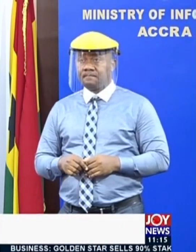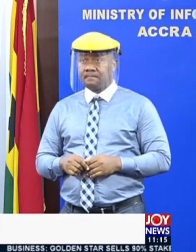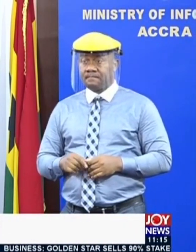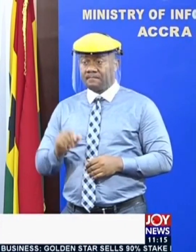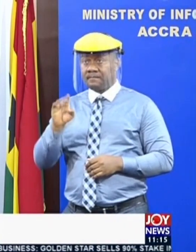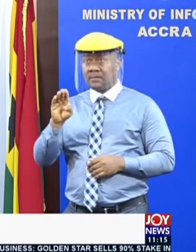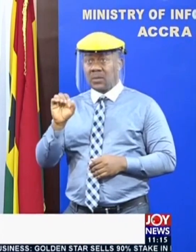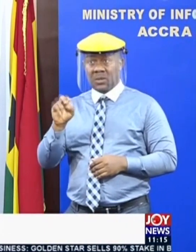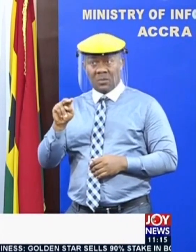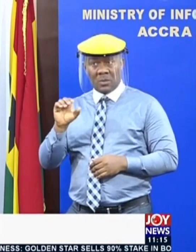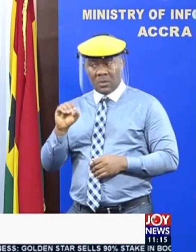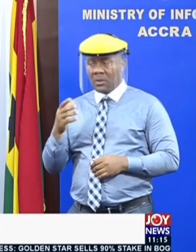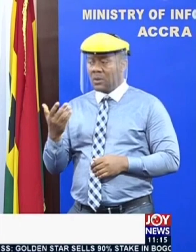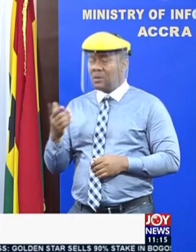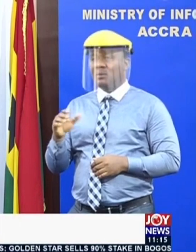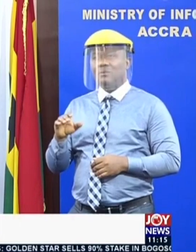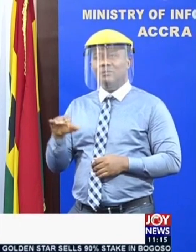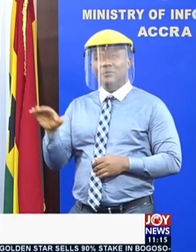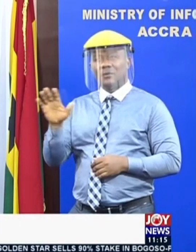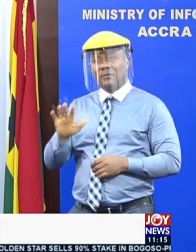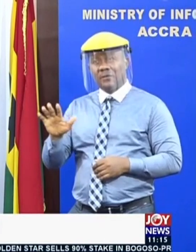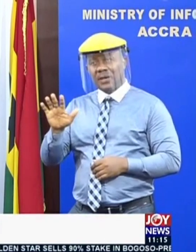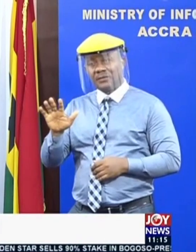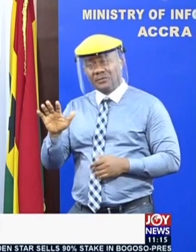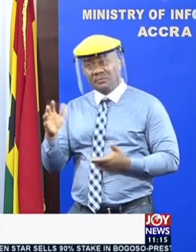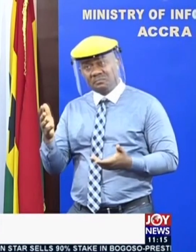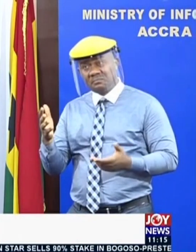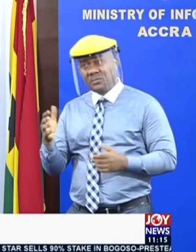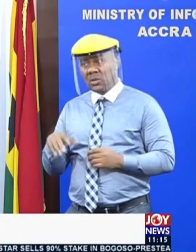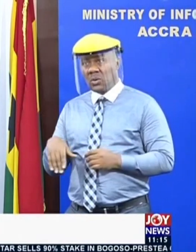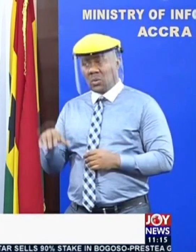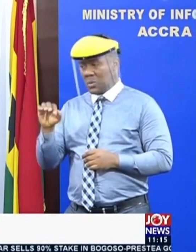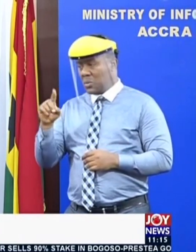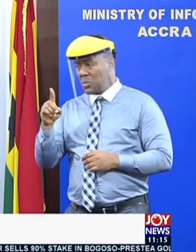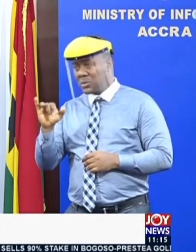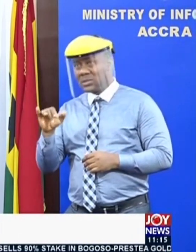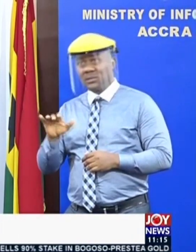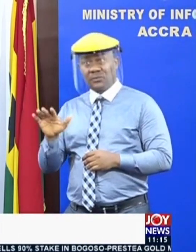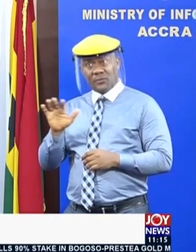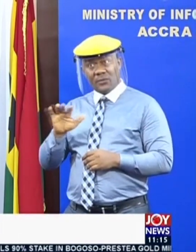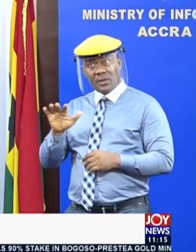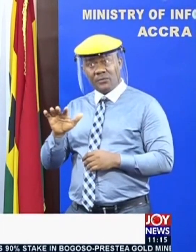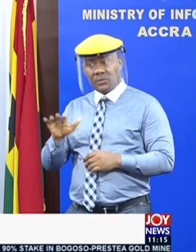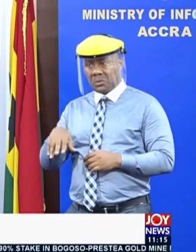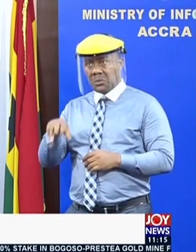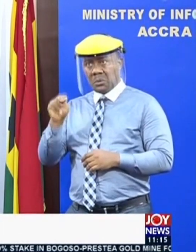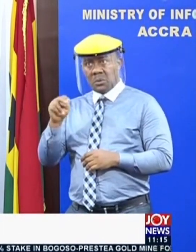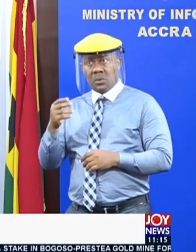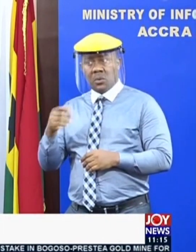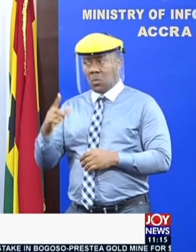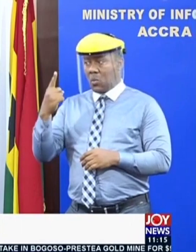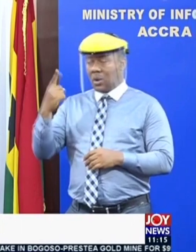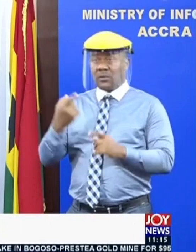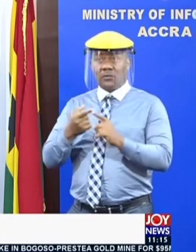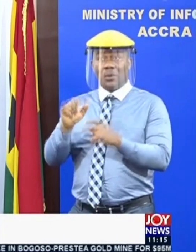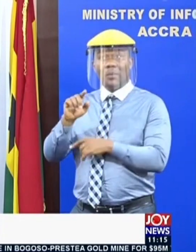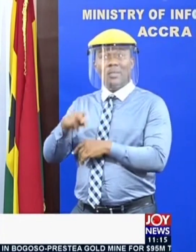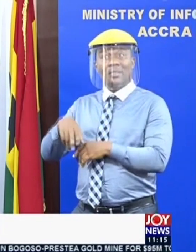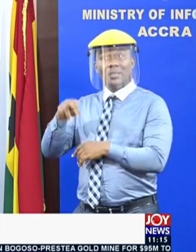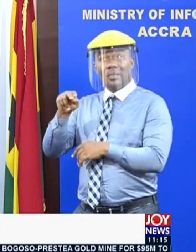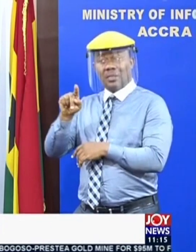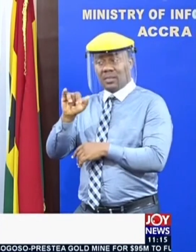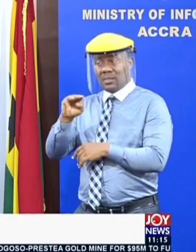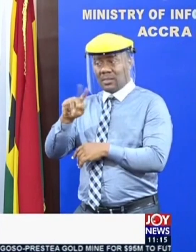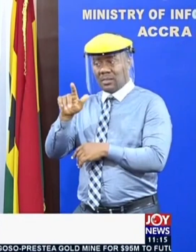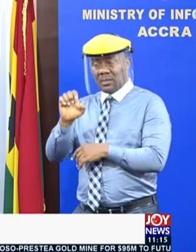cases from 3 districts, OT, 1 case from KJB, Northern region had 1 from Tamale. The remaining 9 regions, as I said earlier,